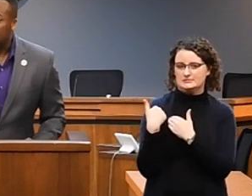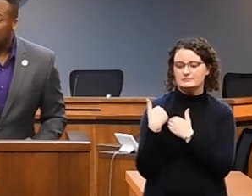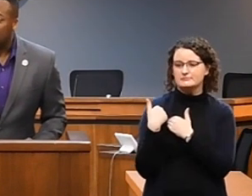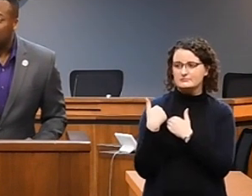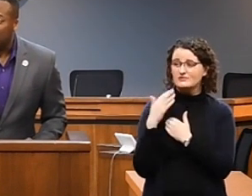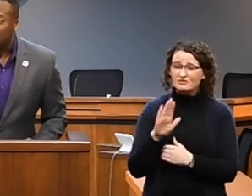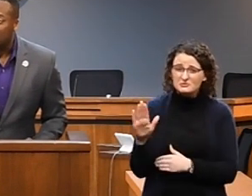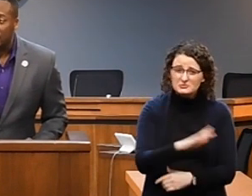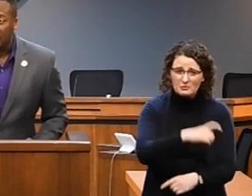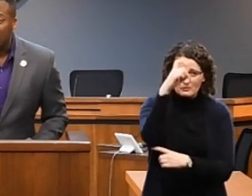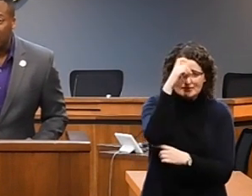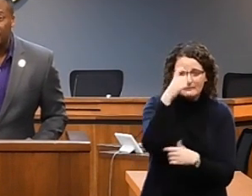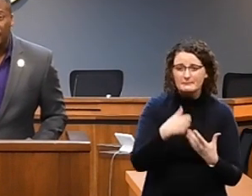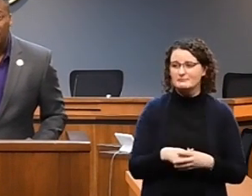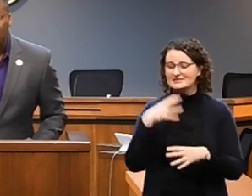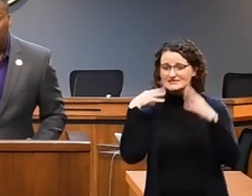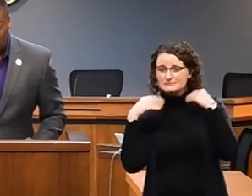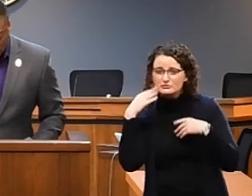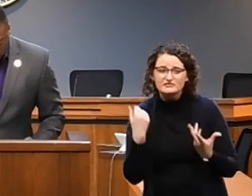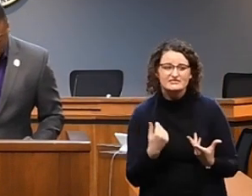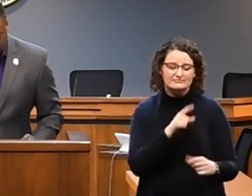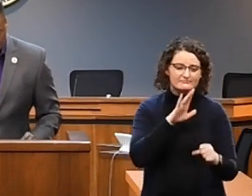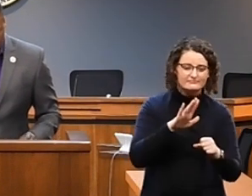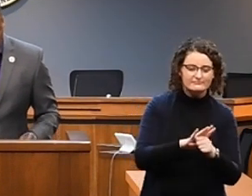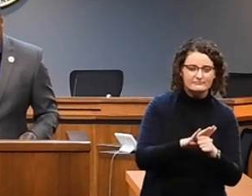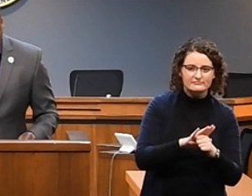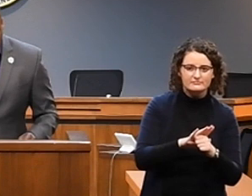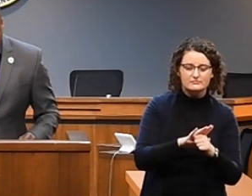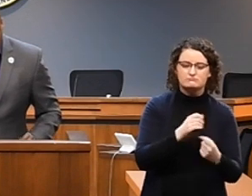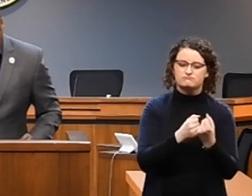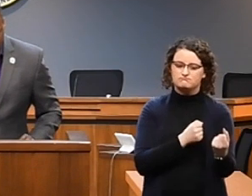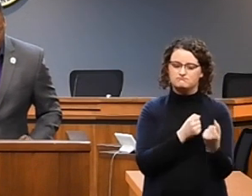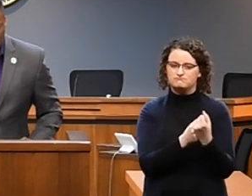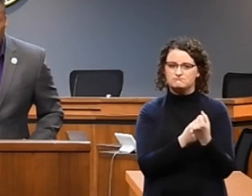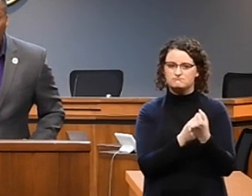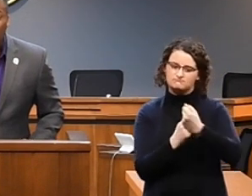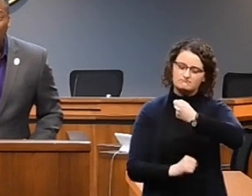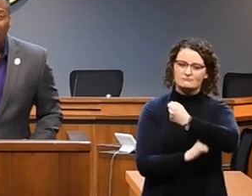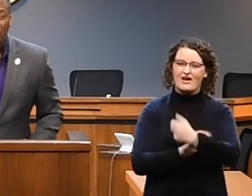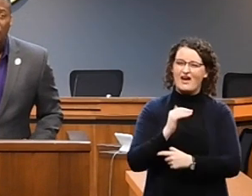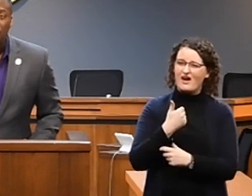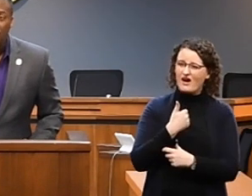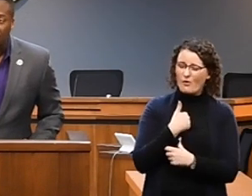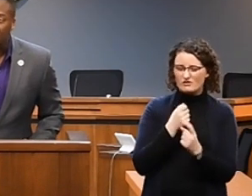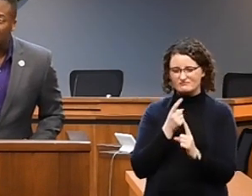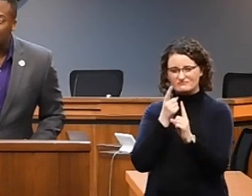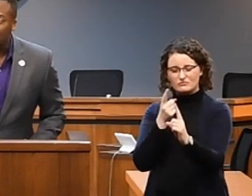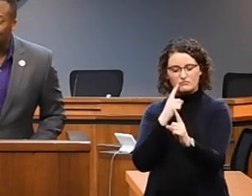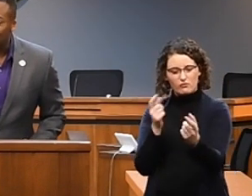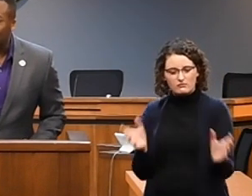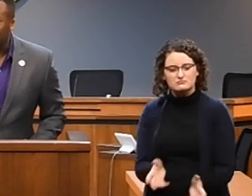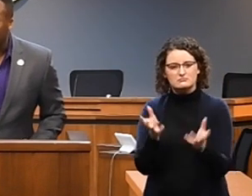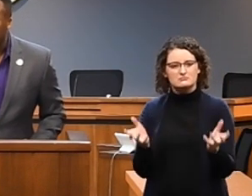wisdom, experience, and dedication are a cornerstone of our efforts to foster a more inclusive